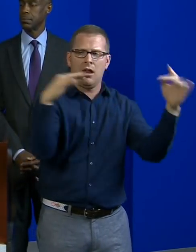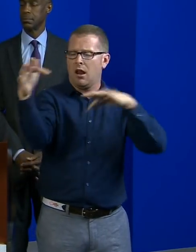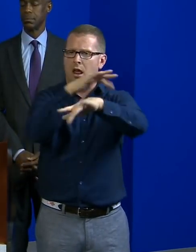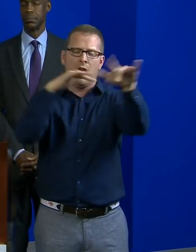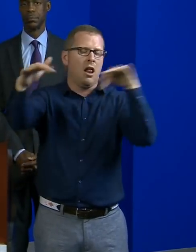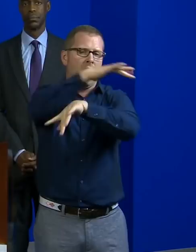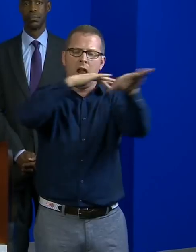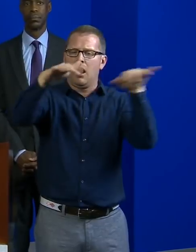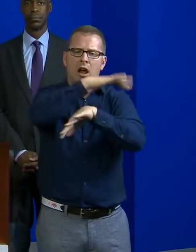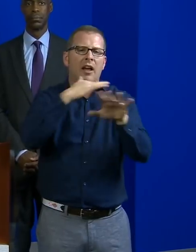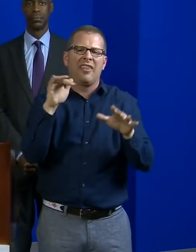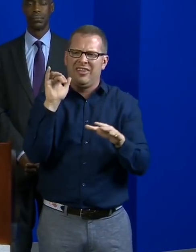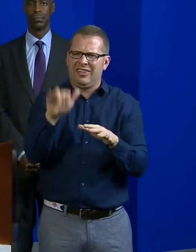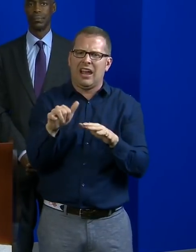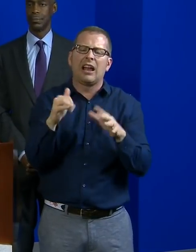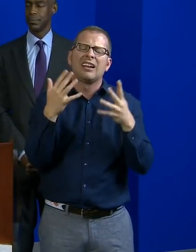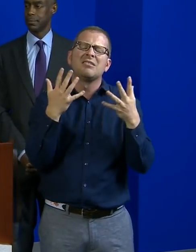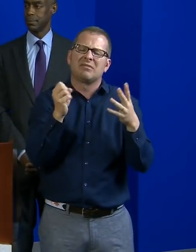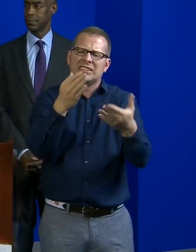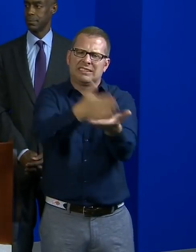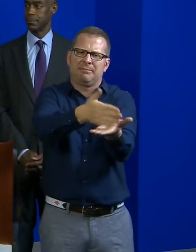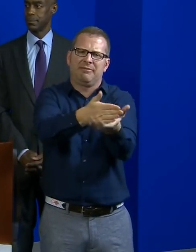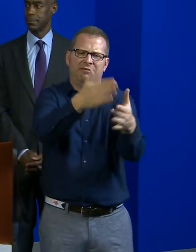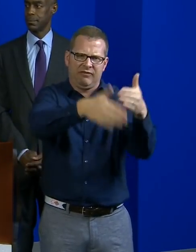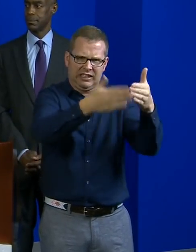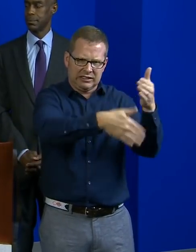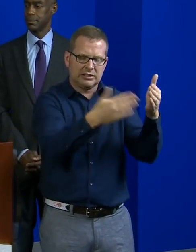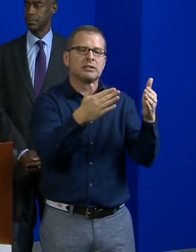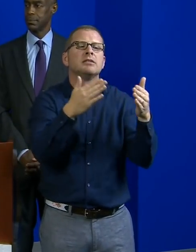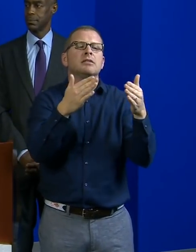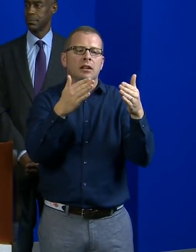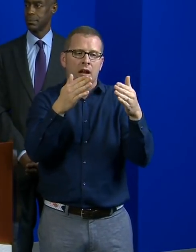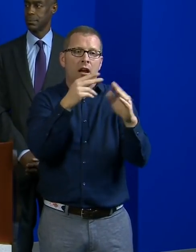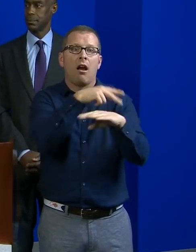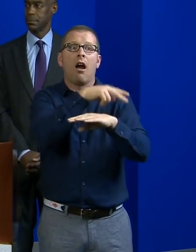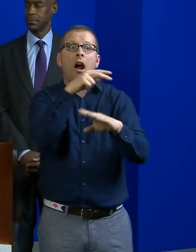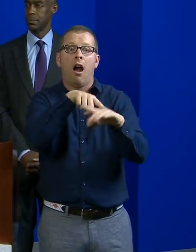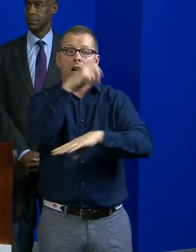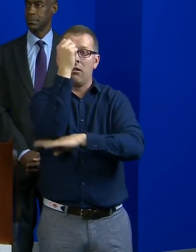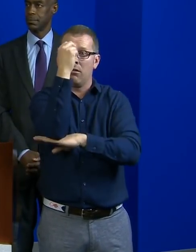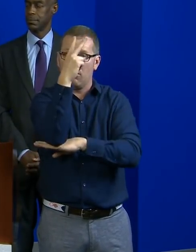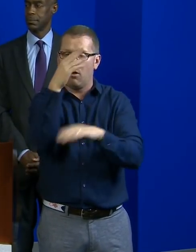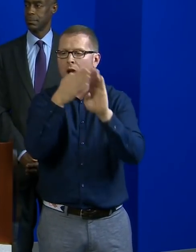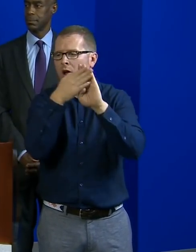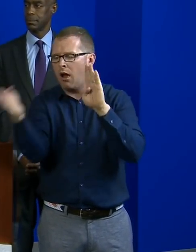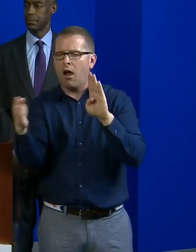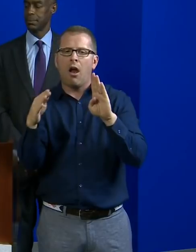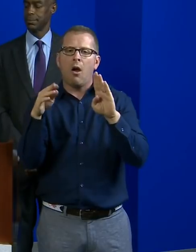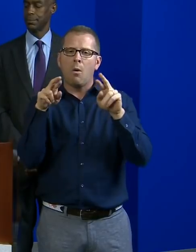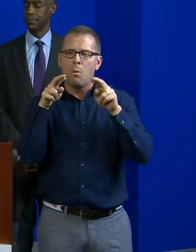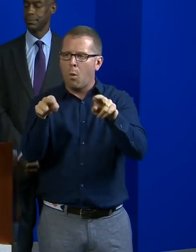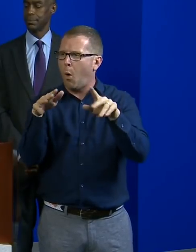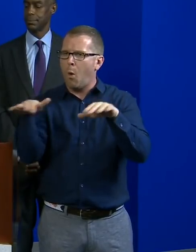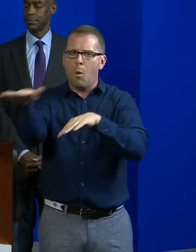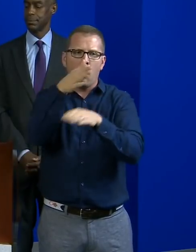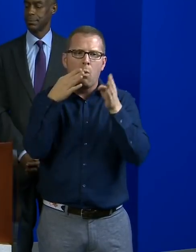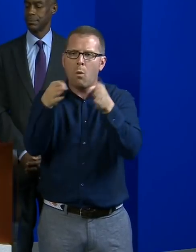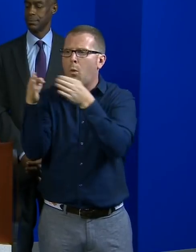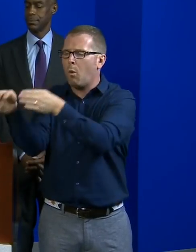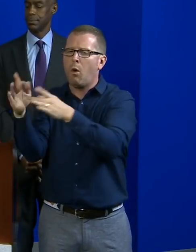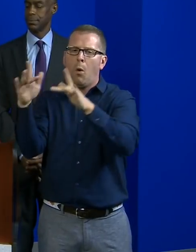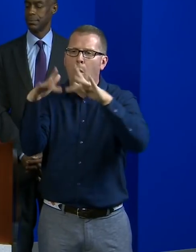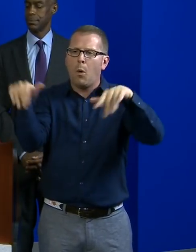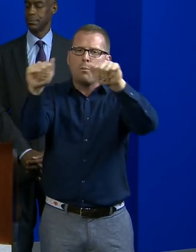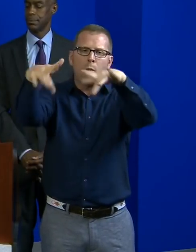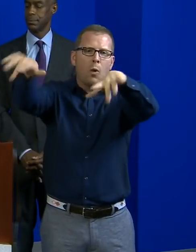roads. We have to, stage our supplies in the right place, stage the heavy machinery in the right place, and sometimes